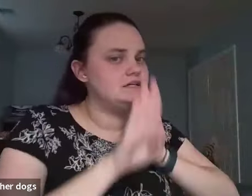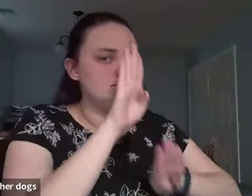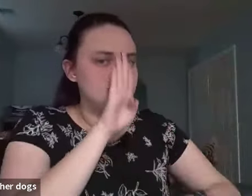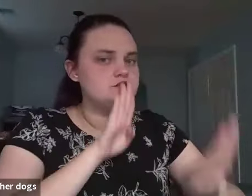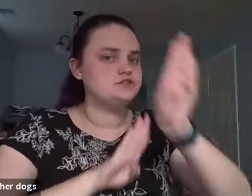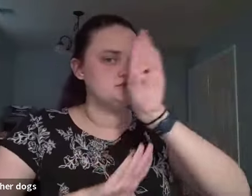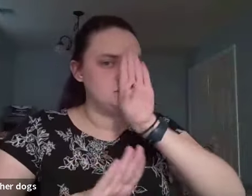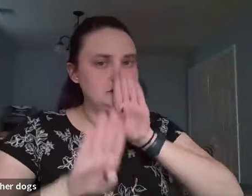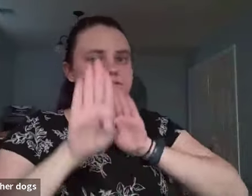frustrated, frustrated.